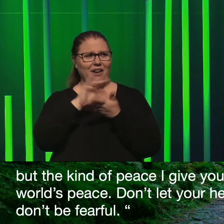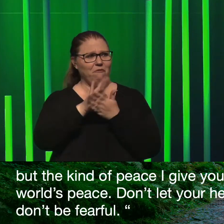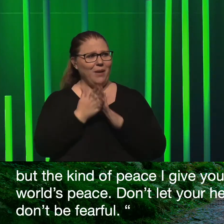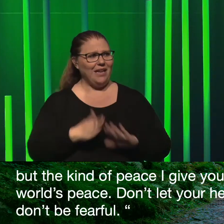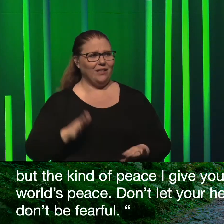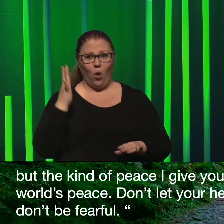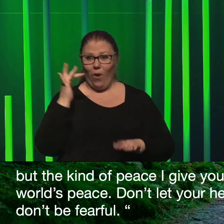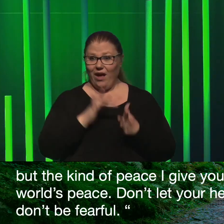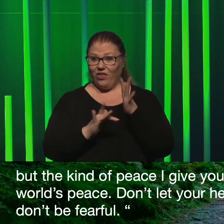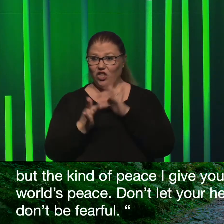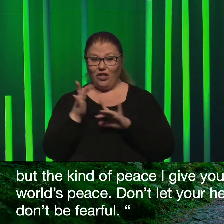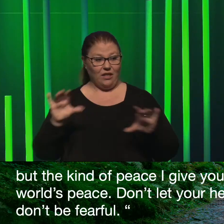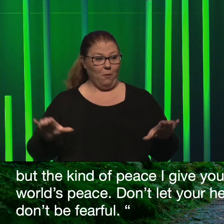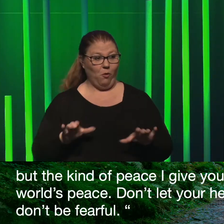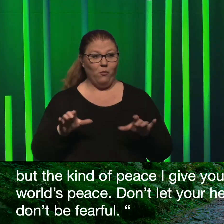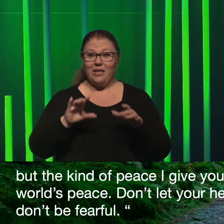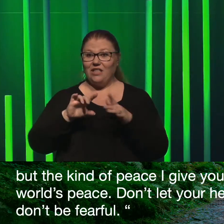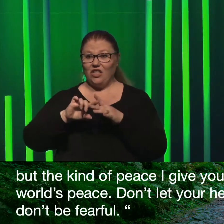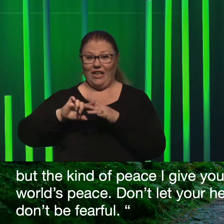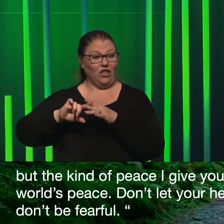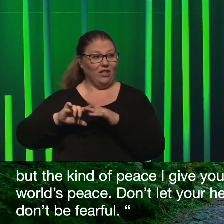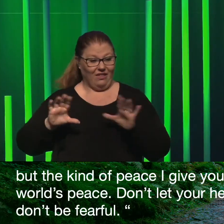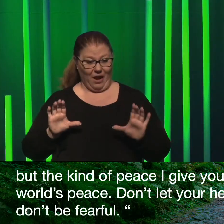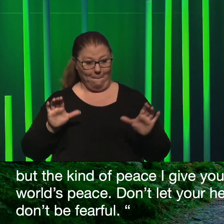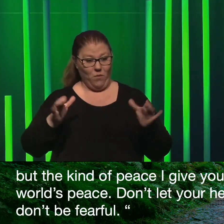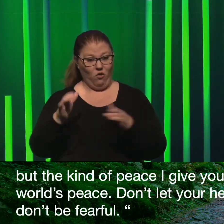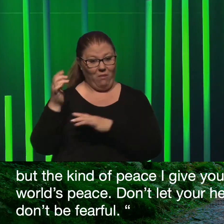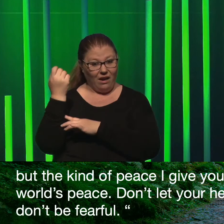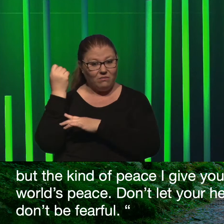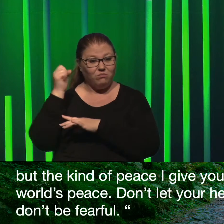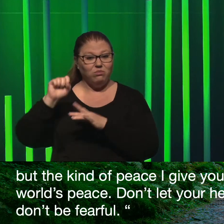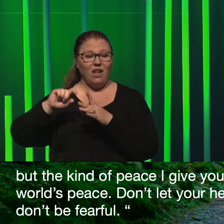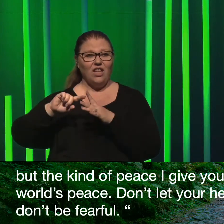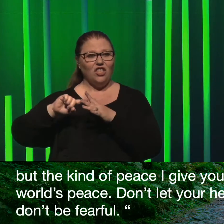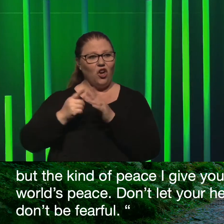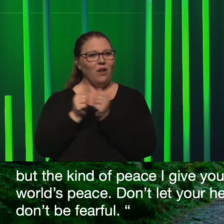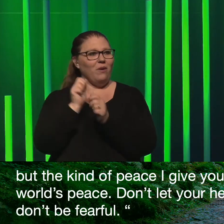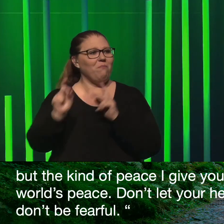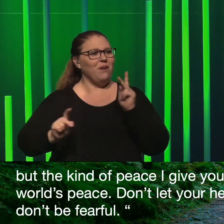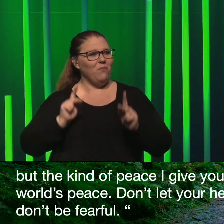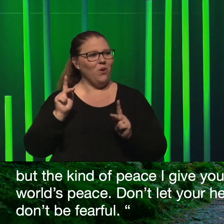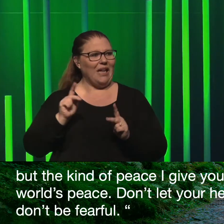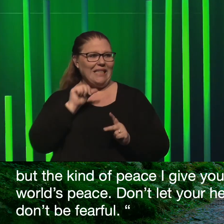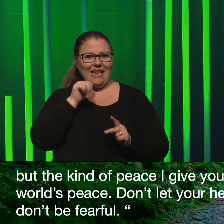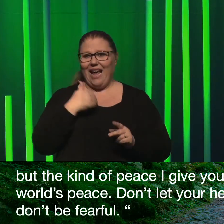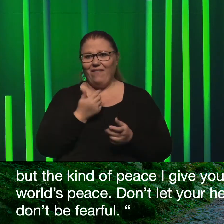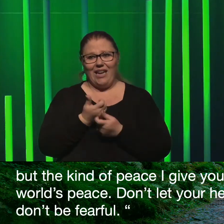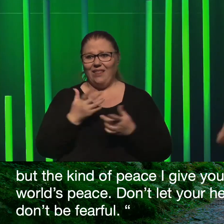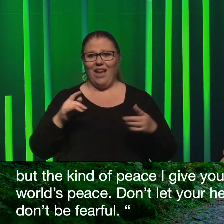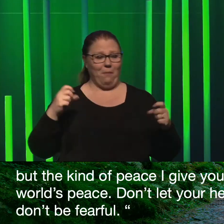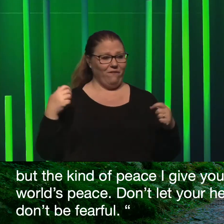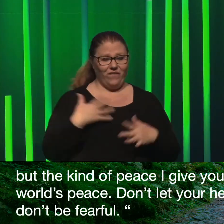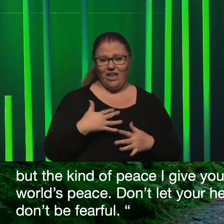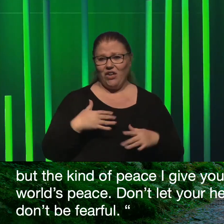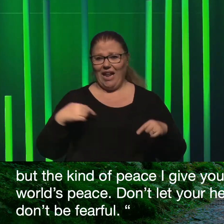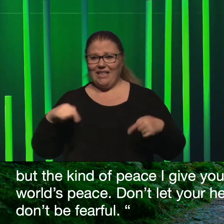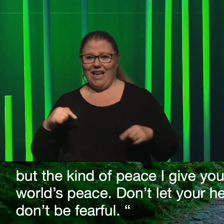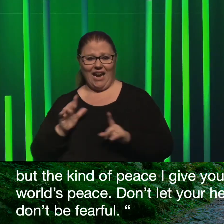Jesus movement started with people who had nothing but fear and anxiety,